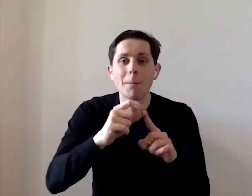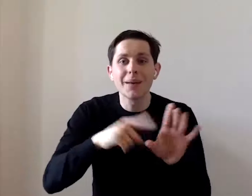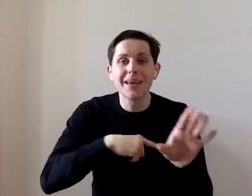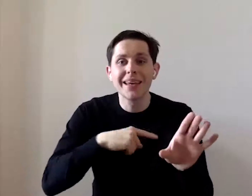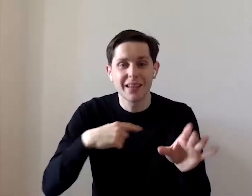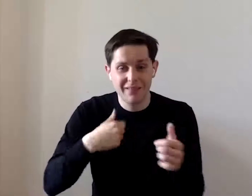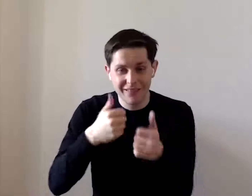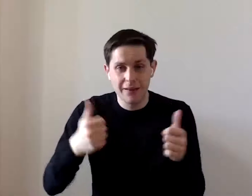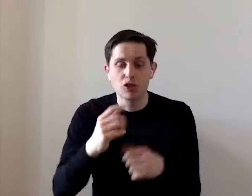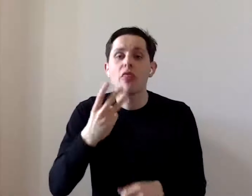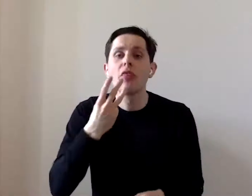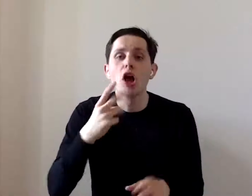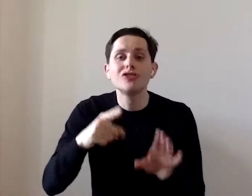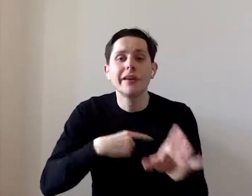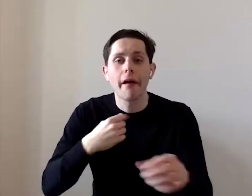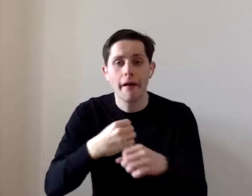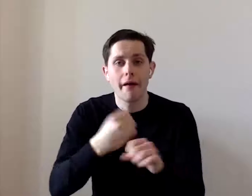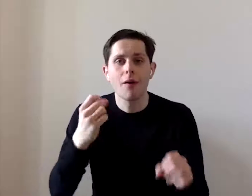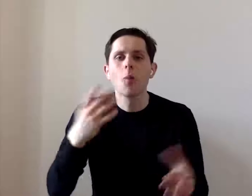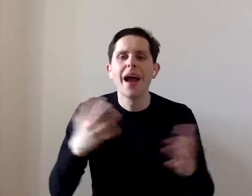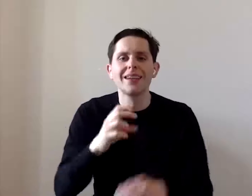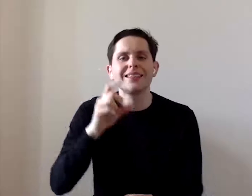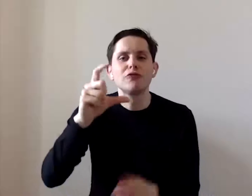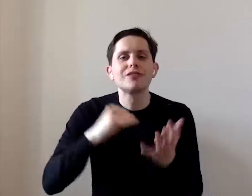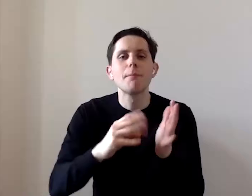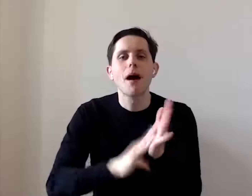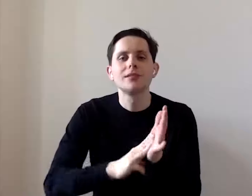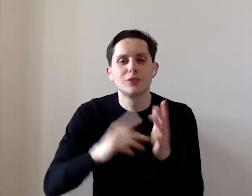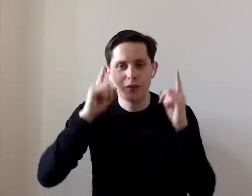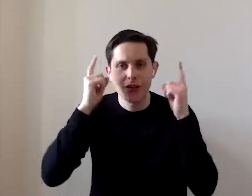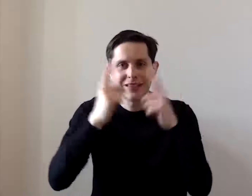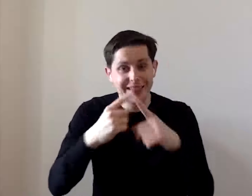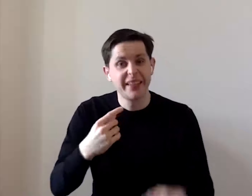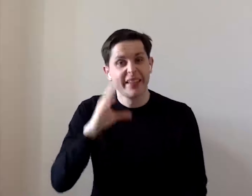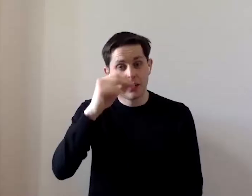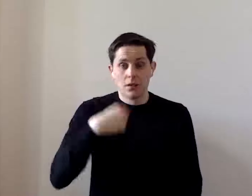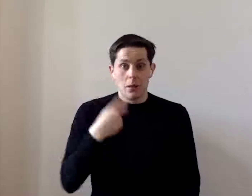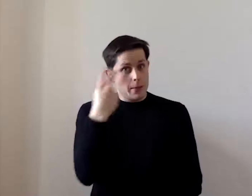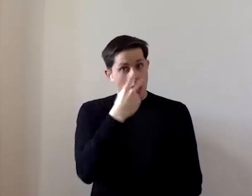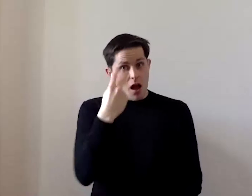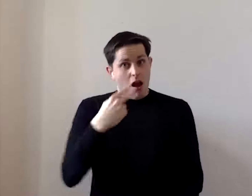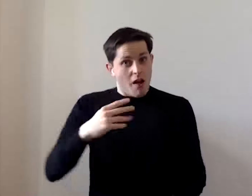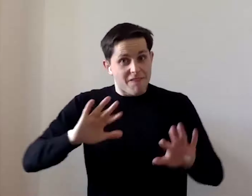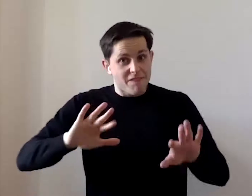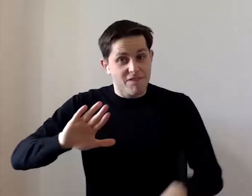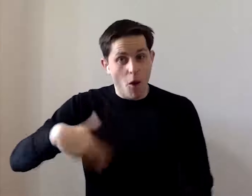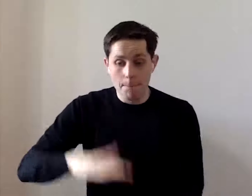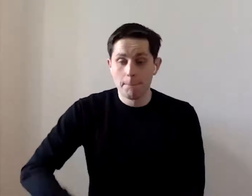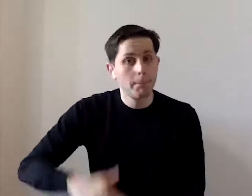my third year at Central St. Martin's. I'm registered blind and have a small amount of residual vision, and I've been visually